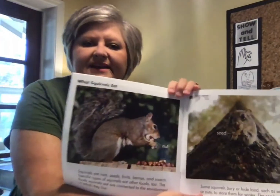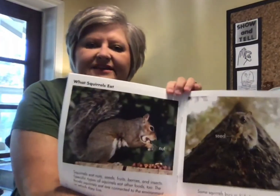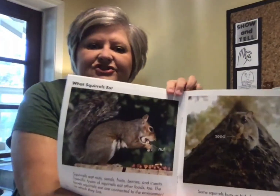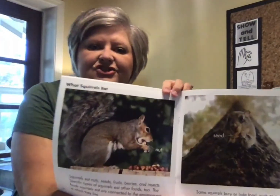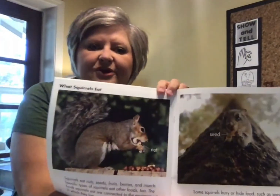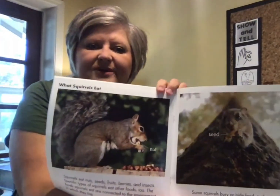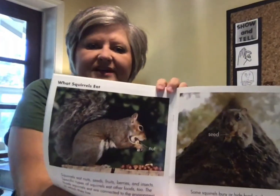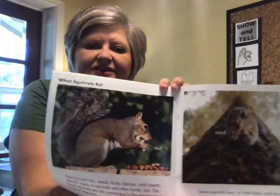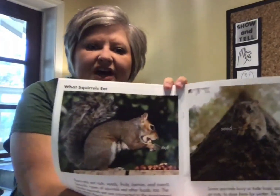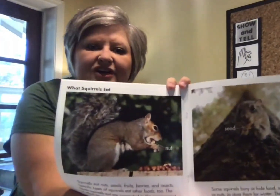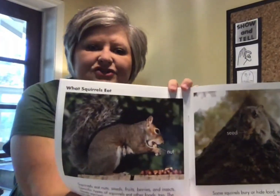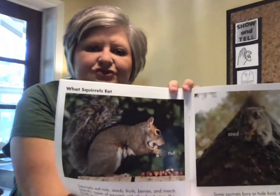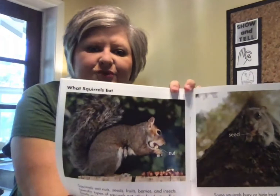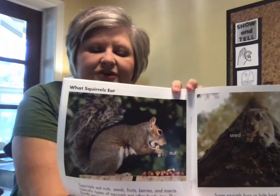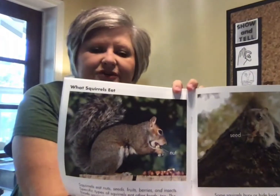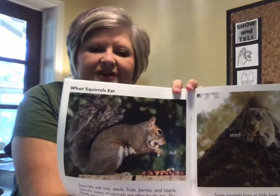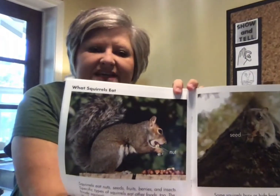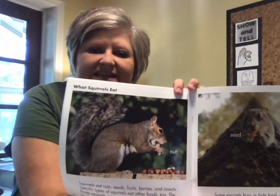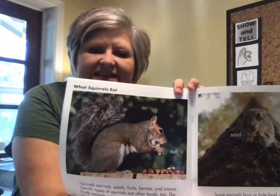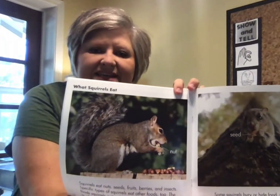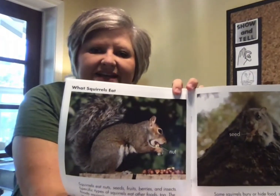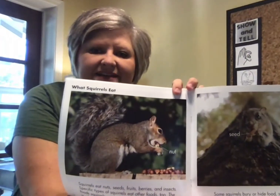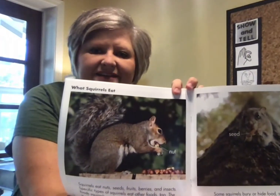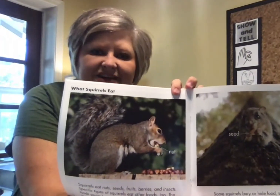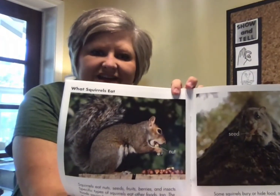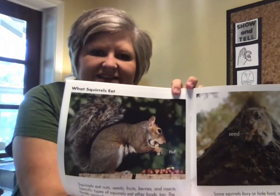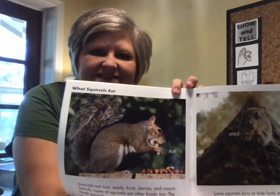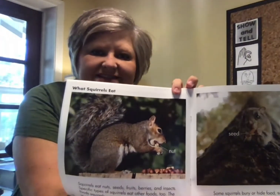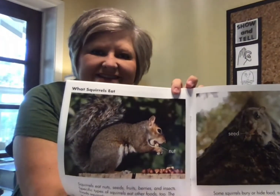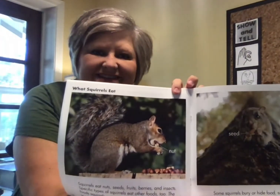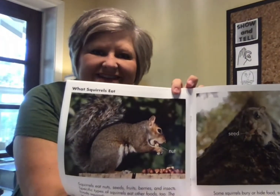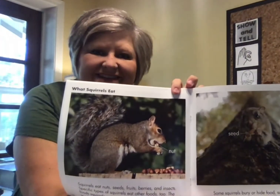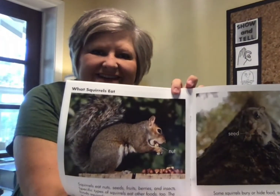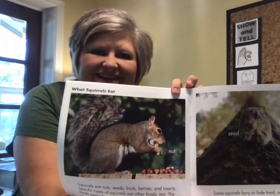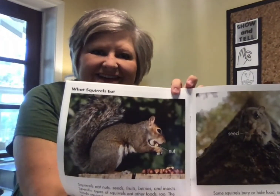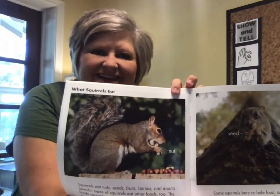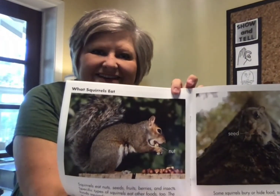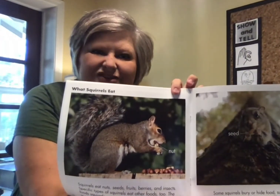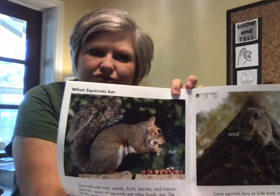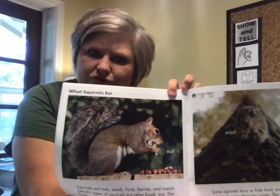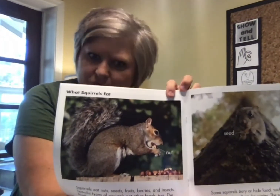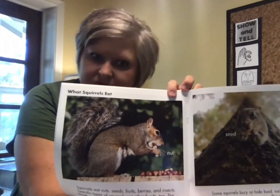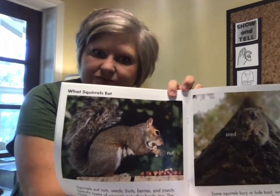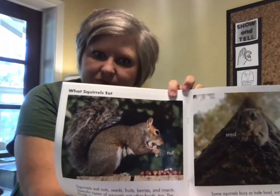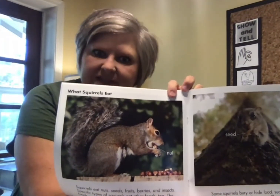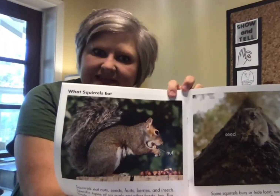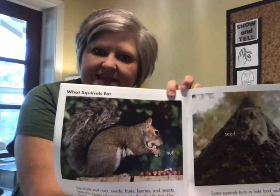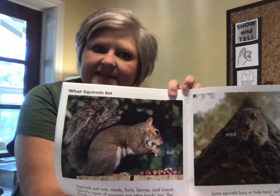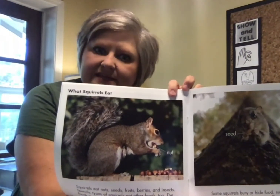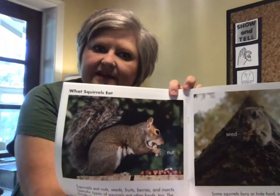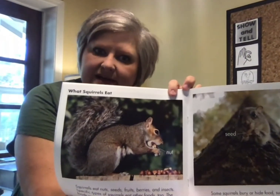It's showing a squirrel eating a nut. Do squirrels really eat